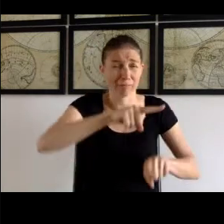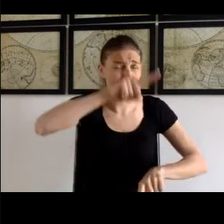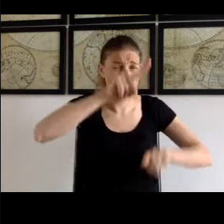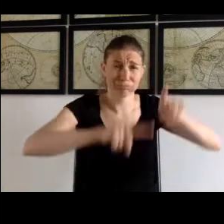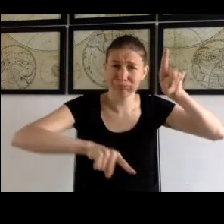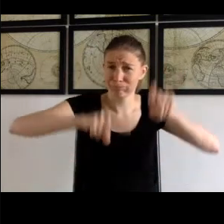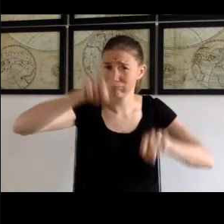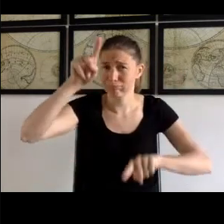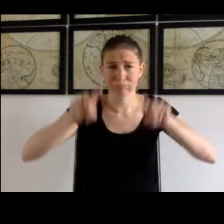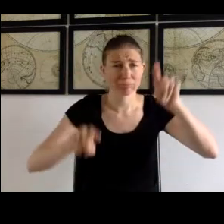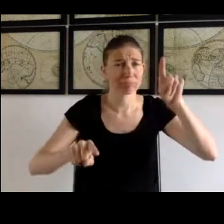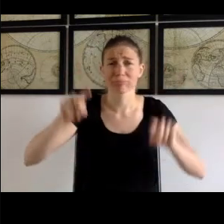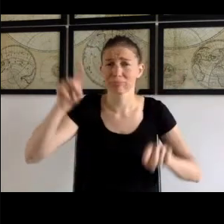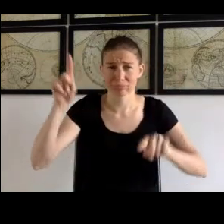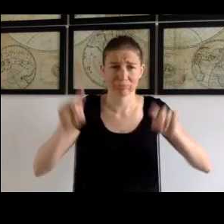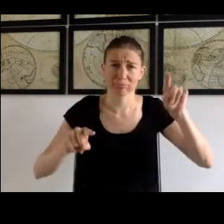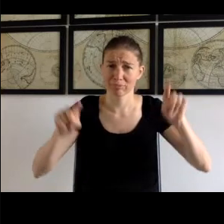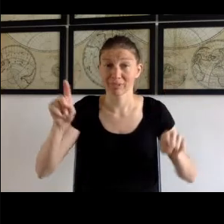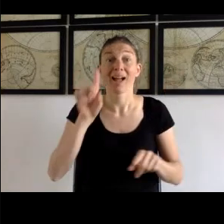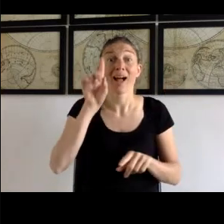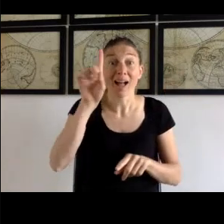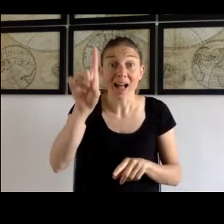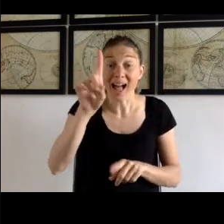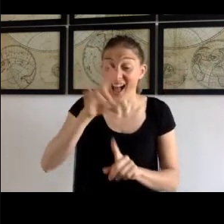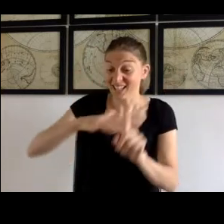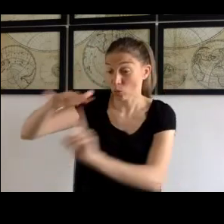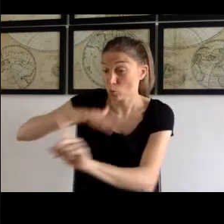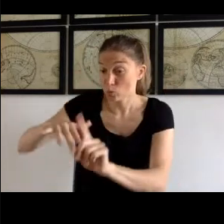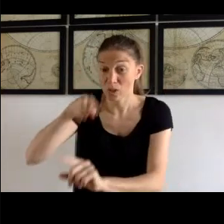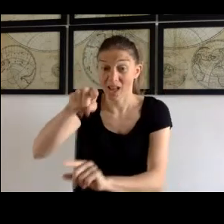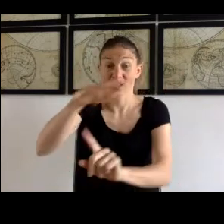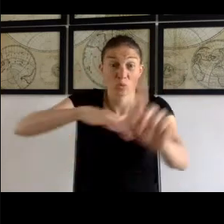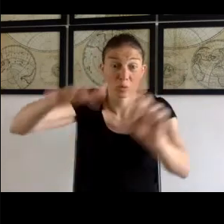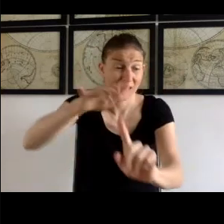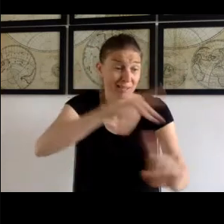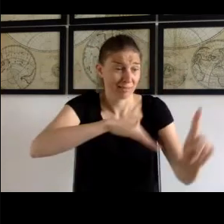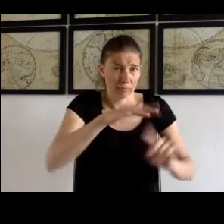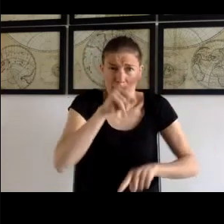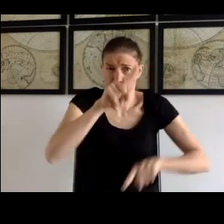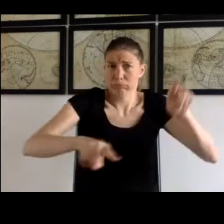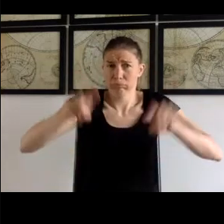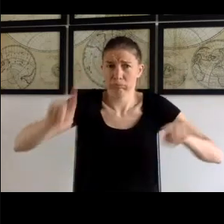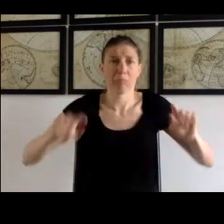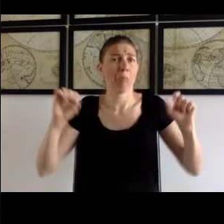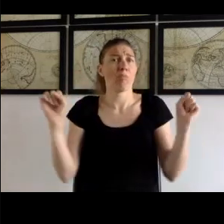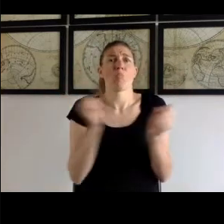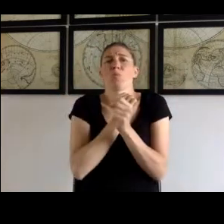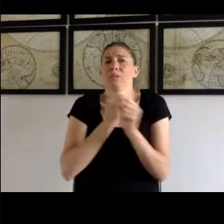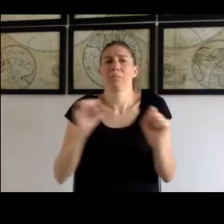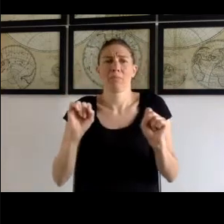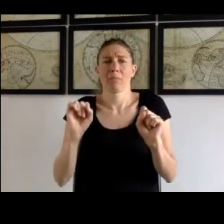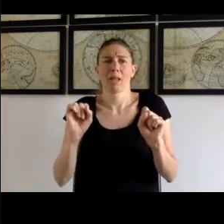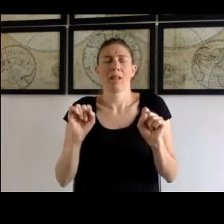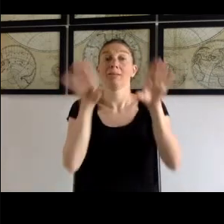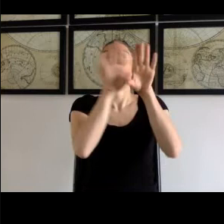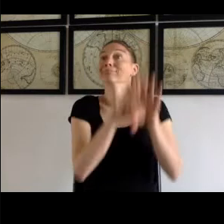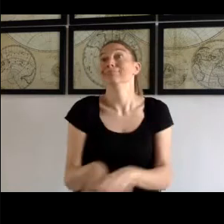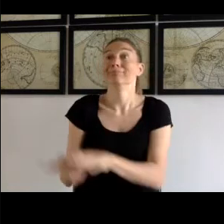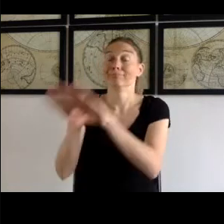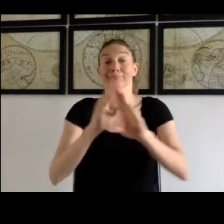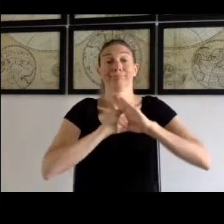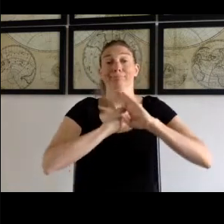situation on the society, on the economic and social, and what kind of barrier person receive from